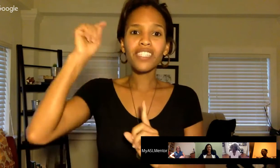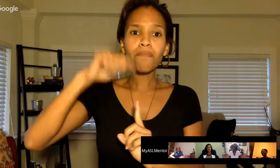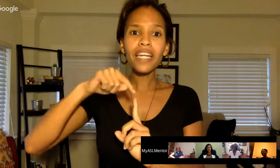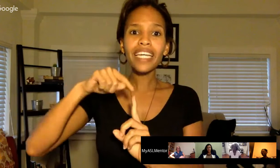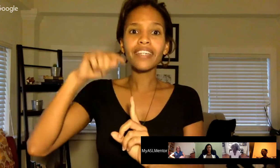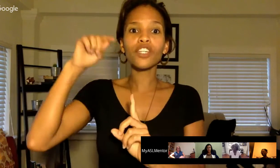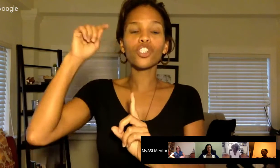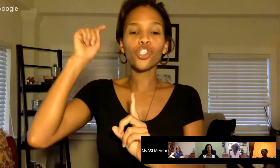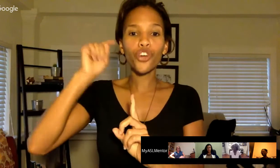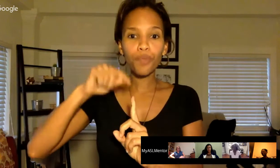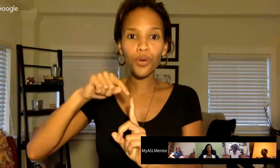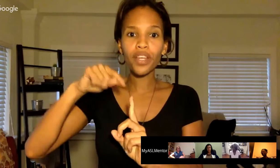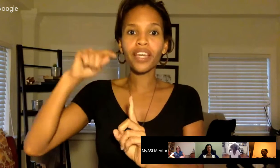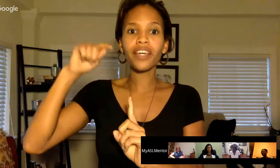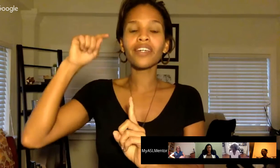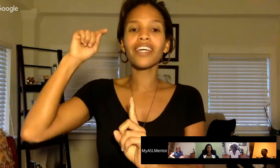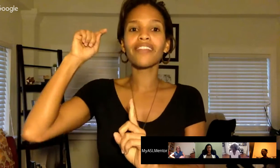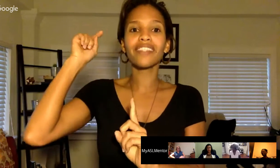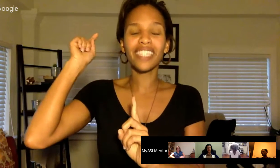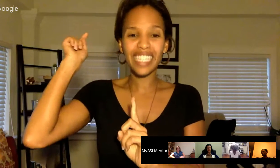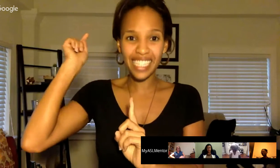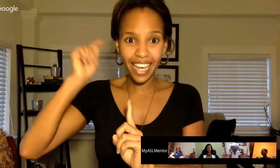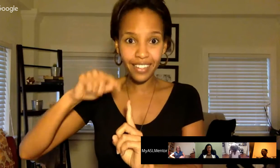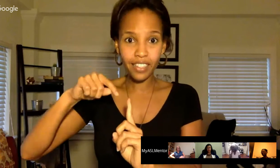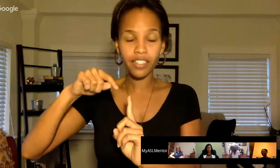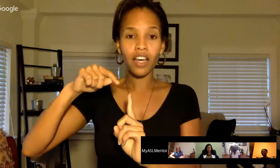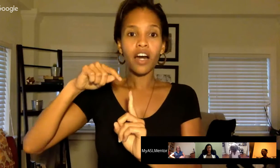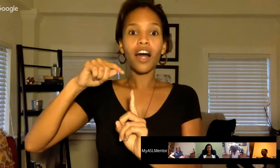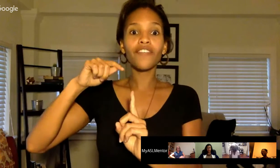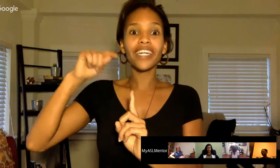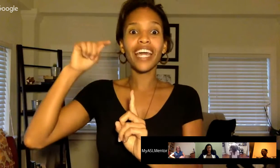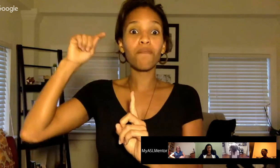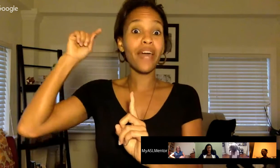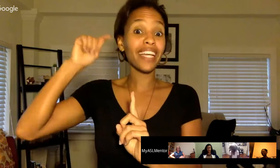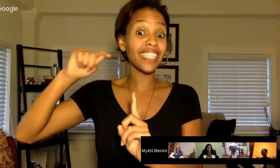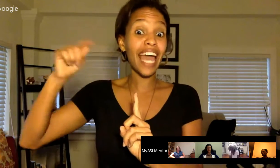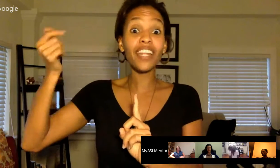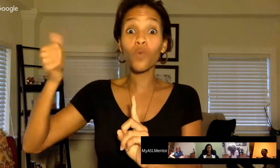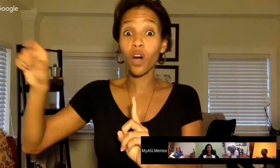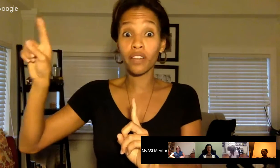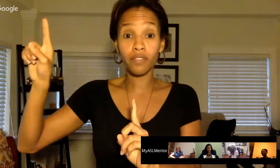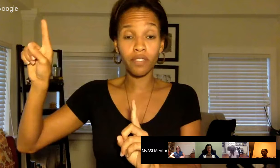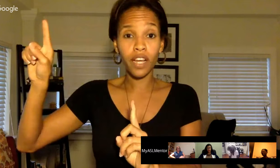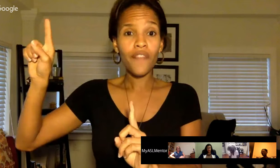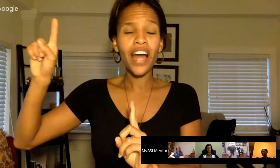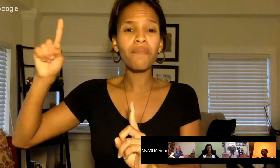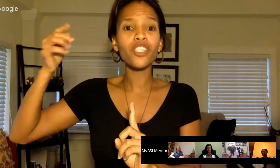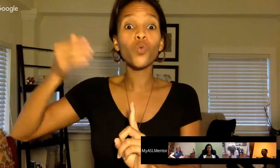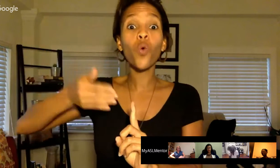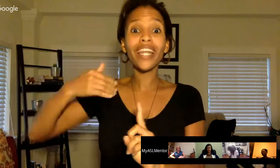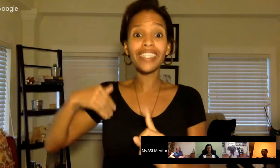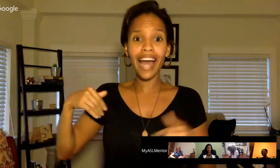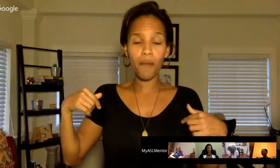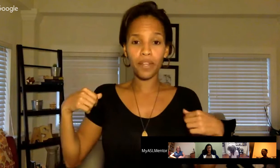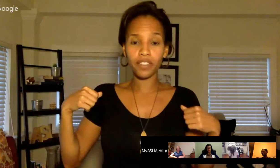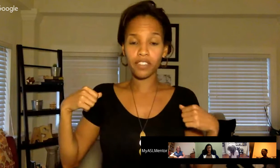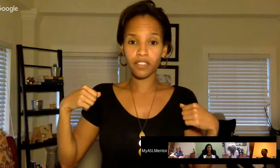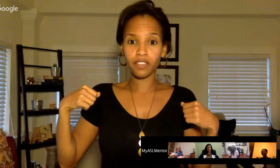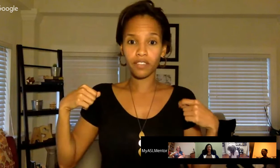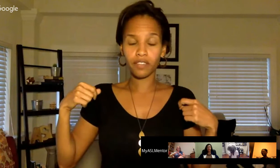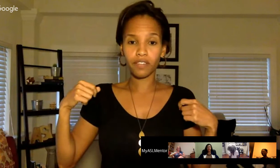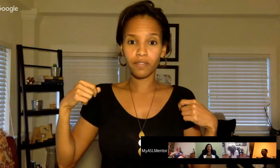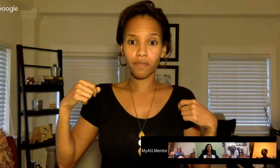if somebody is attributing the success of a campaign to anyone, that means what has